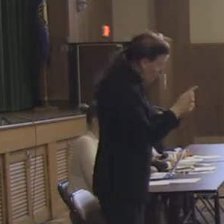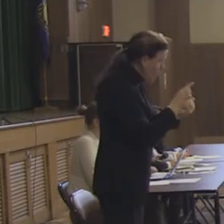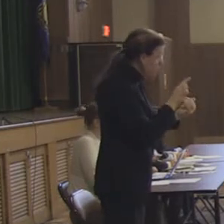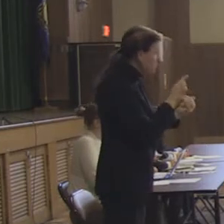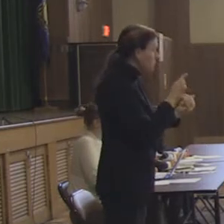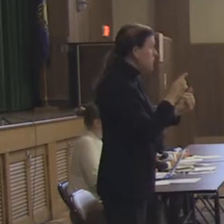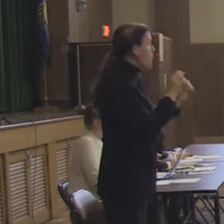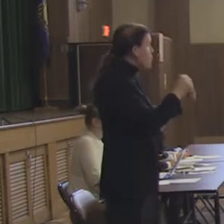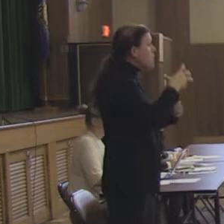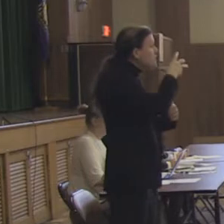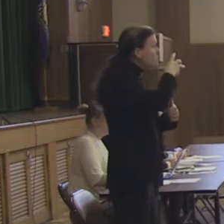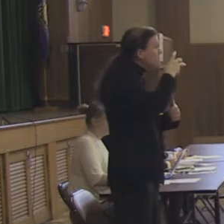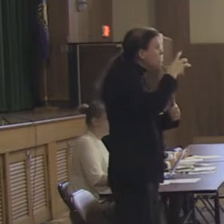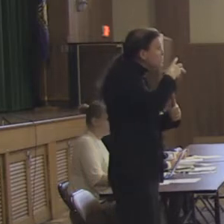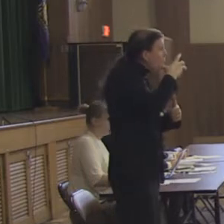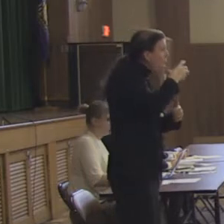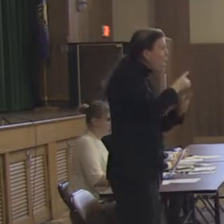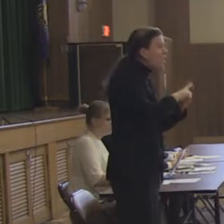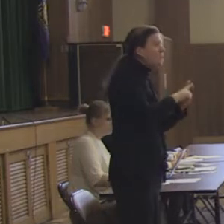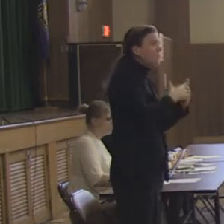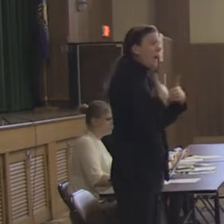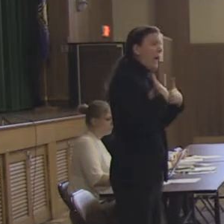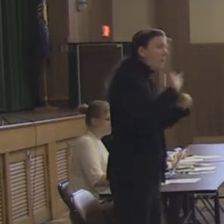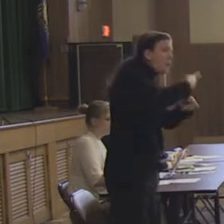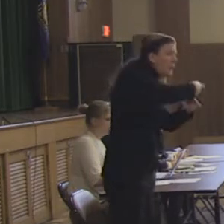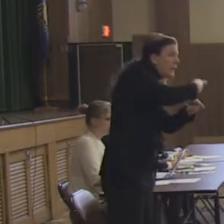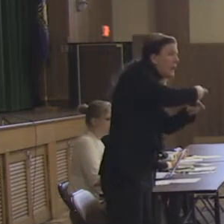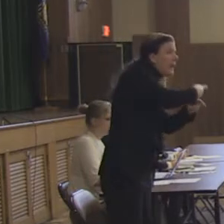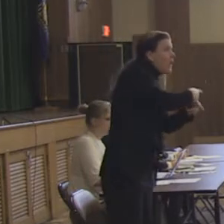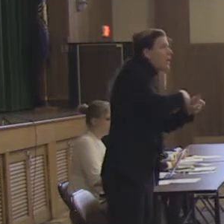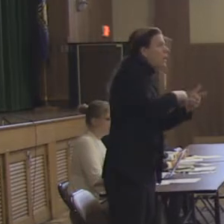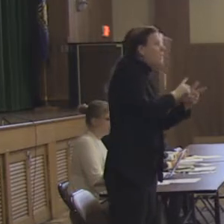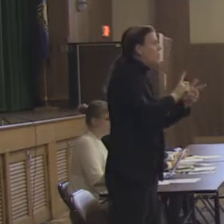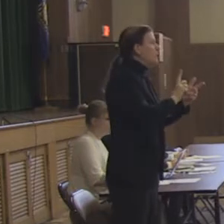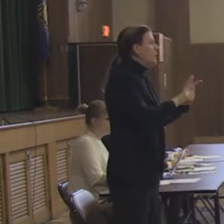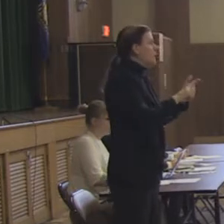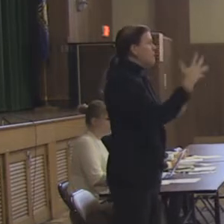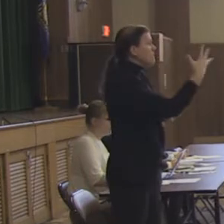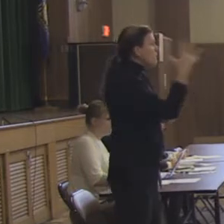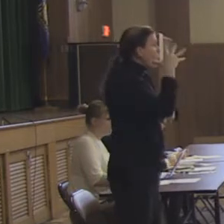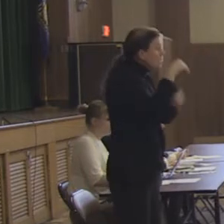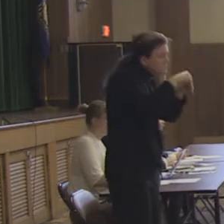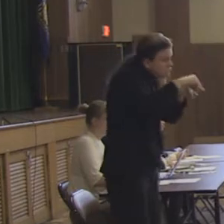with some farming operations, restorative forestry,